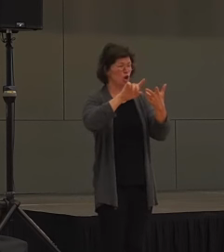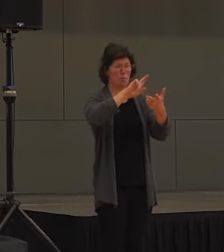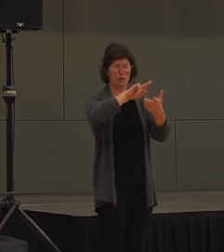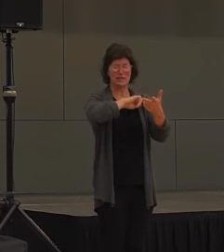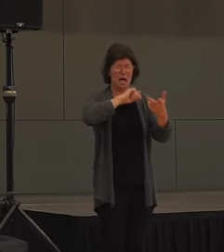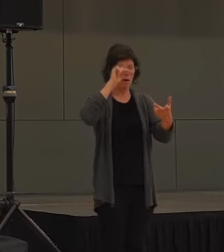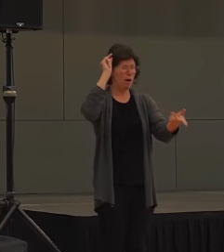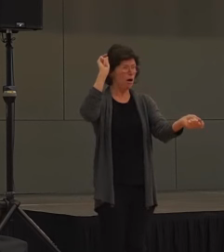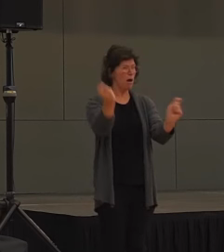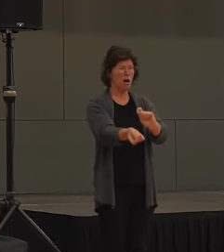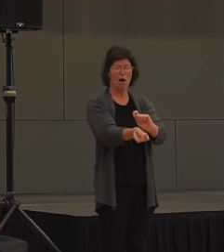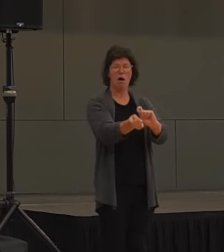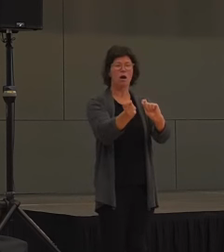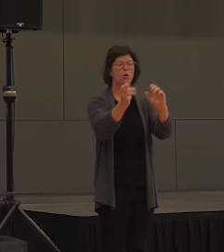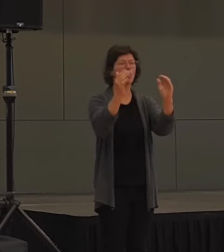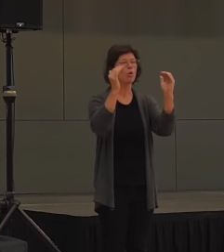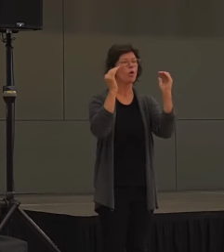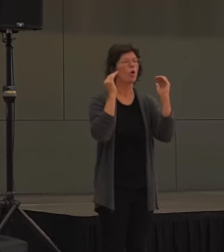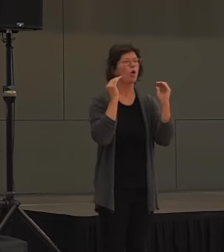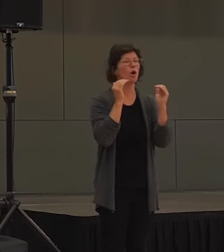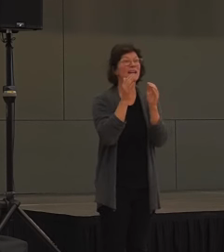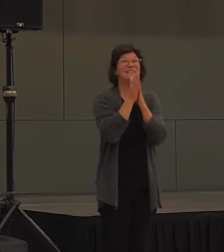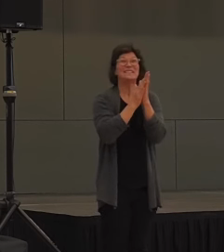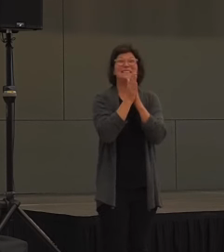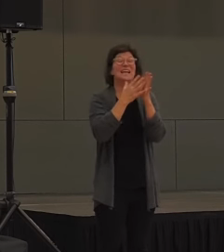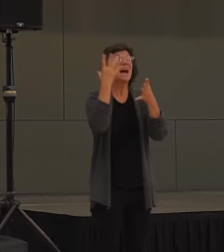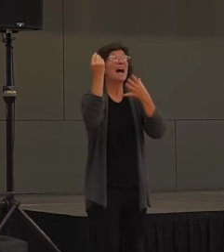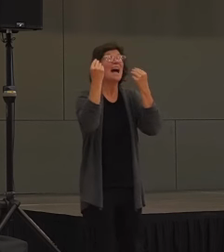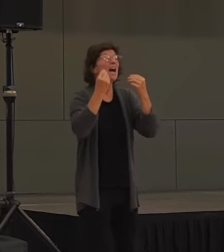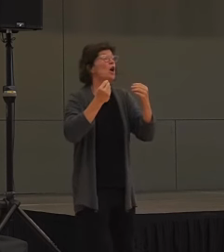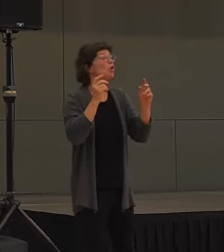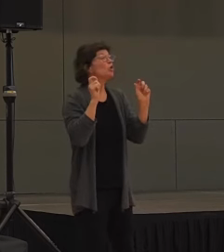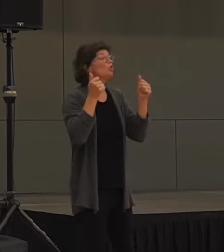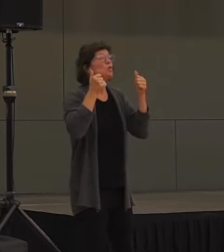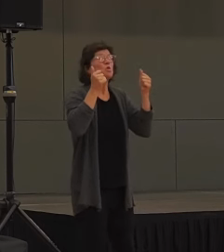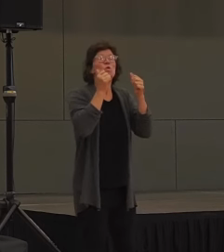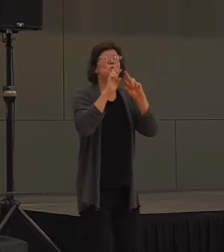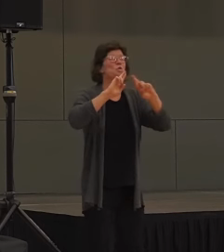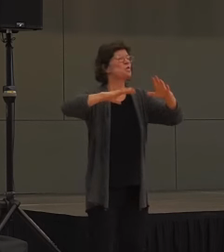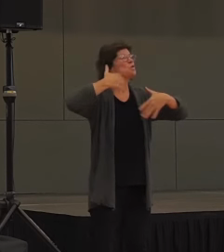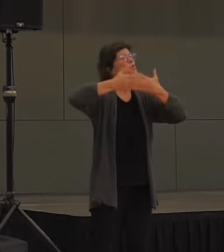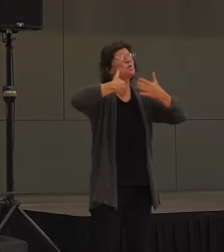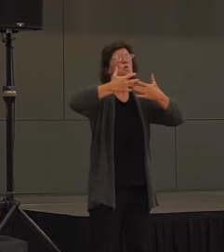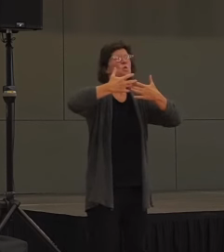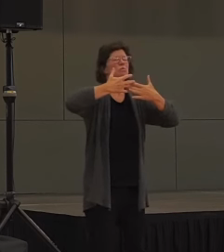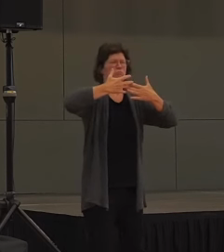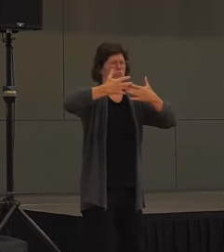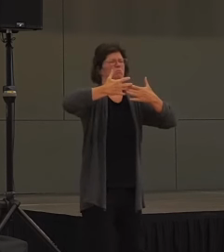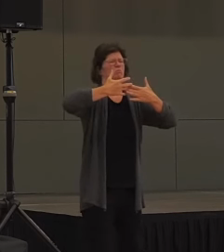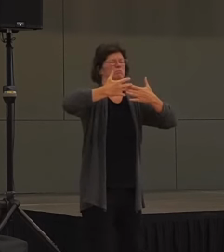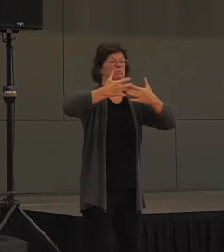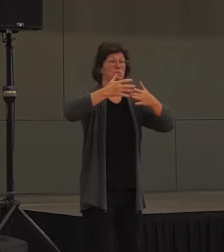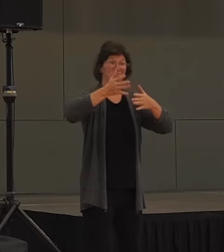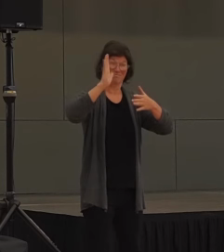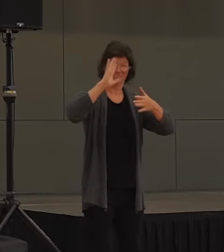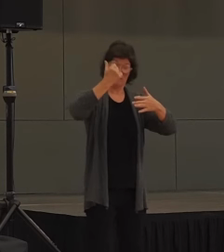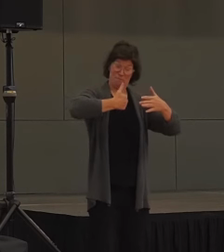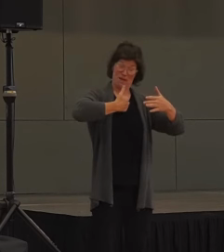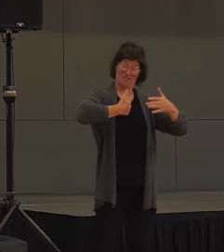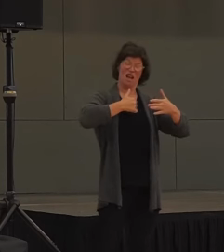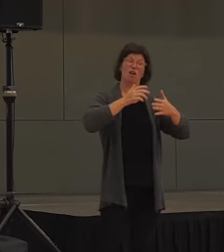personality, significant loss of initiative, a number of years ago, I was diagnosed with clinical